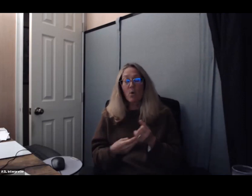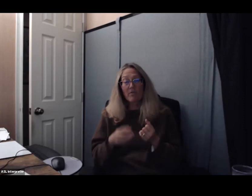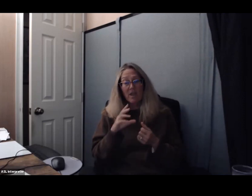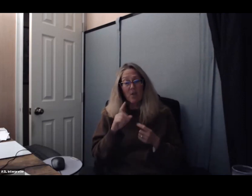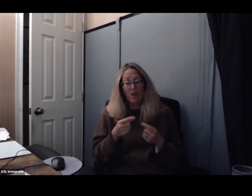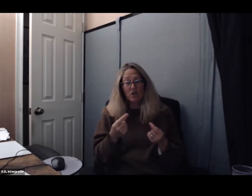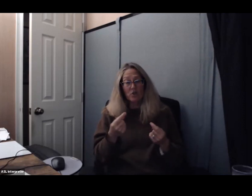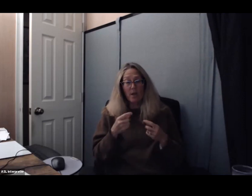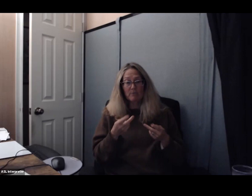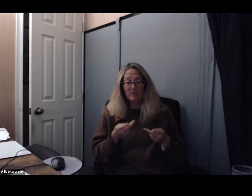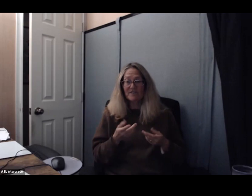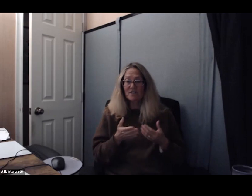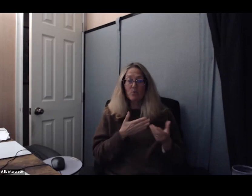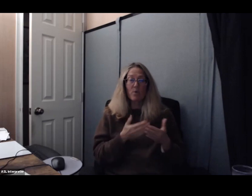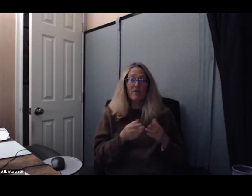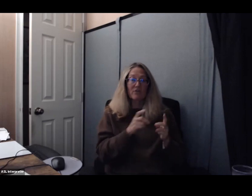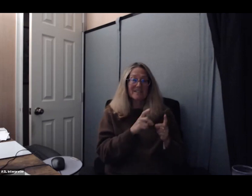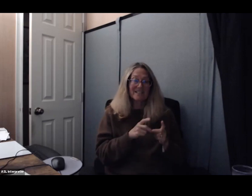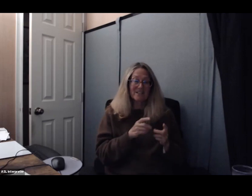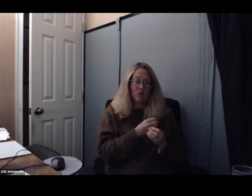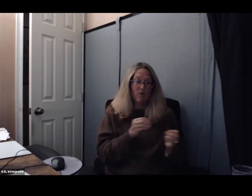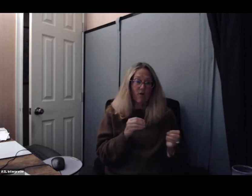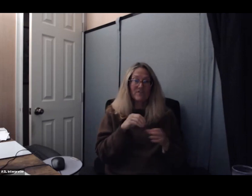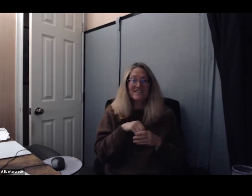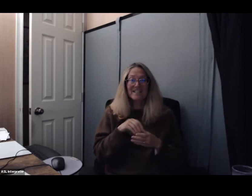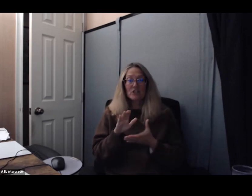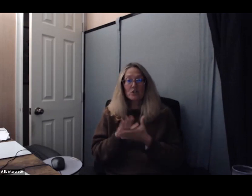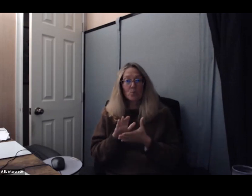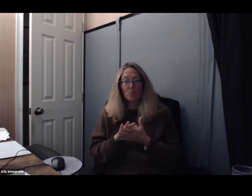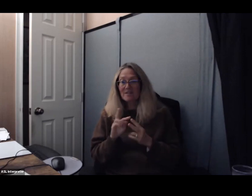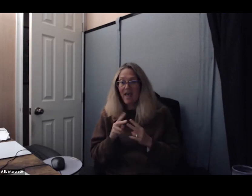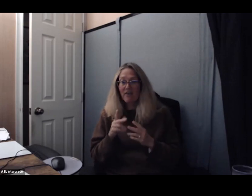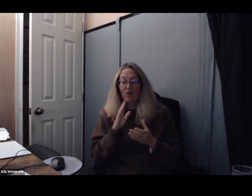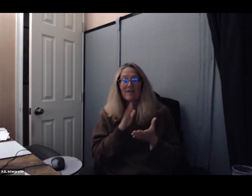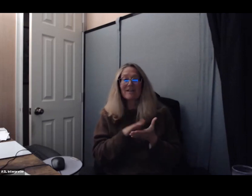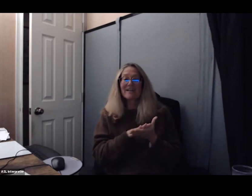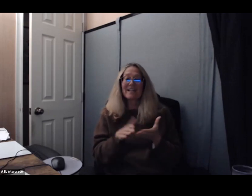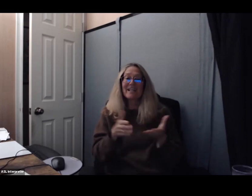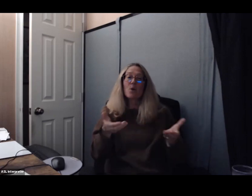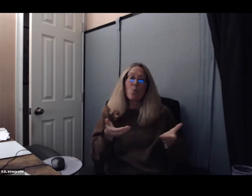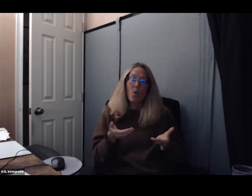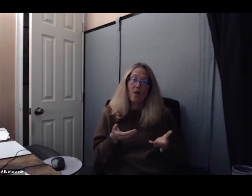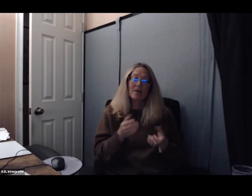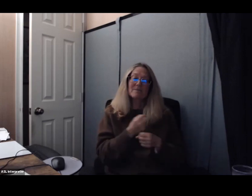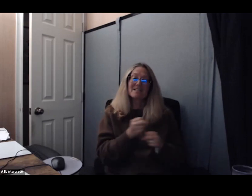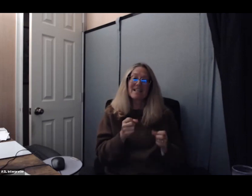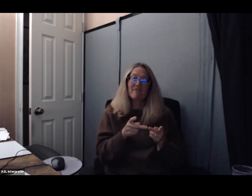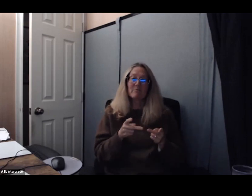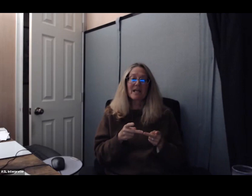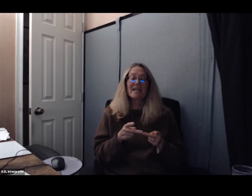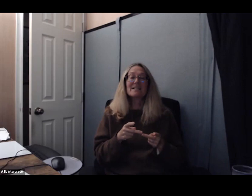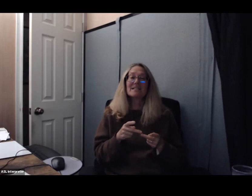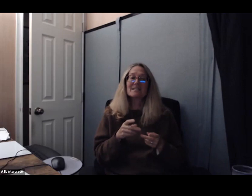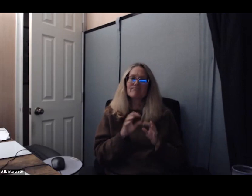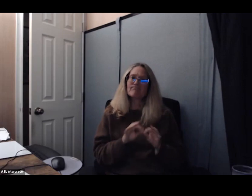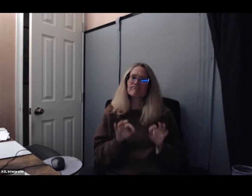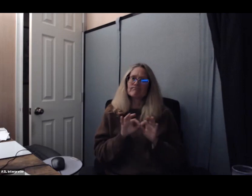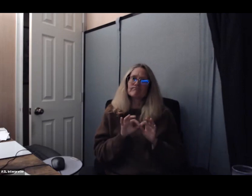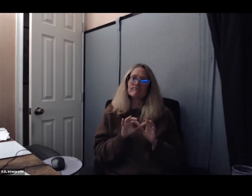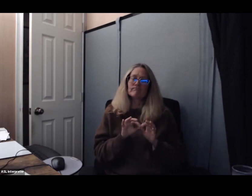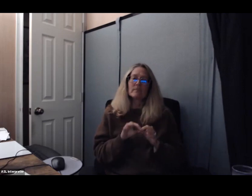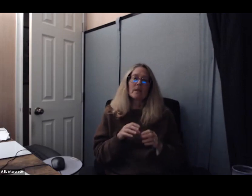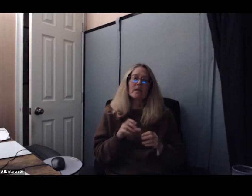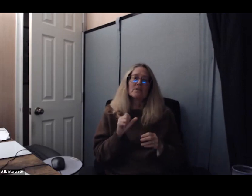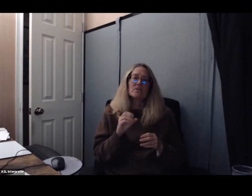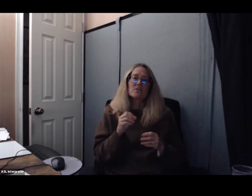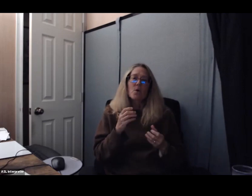you come to visit us, whether it's in the district office or our schools, having a clean, welcoming, safe environment means a lot. So I want to just give